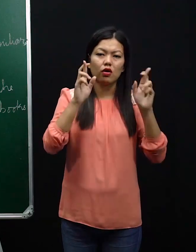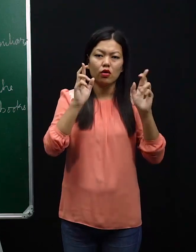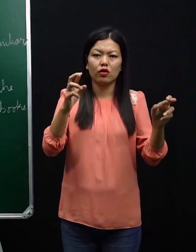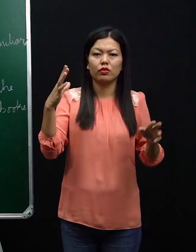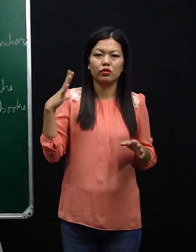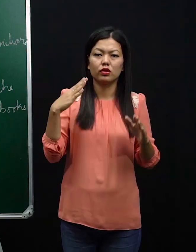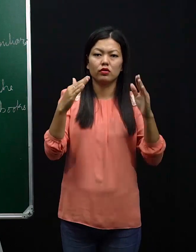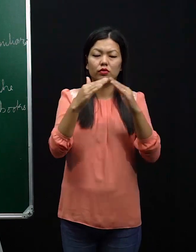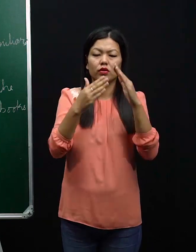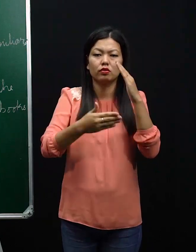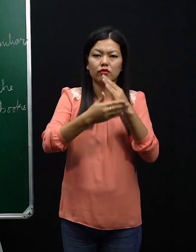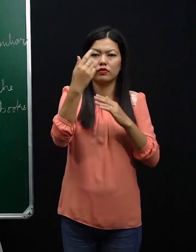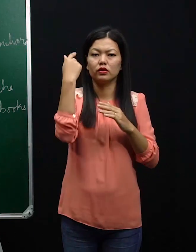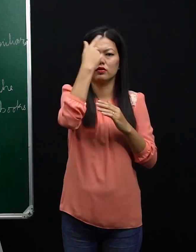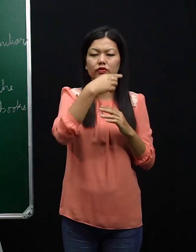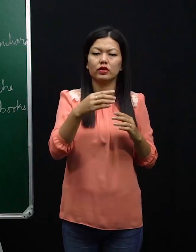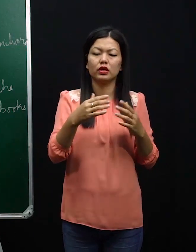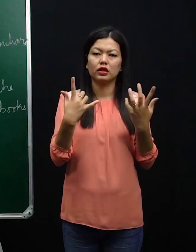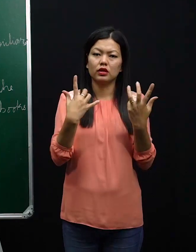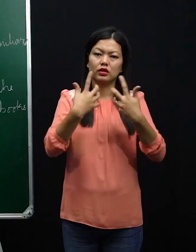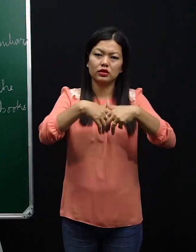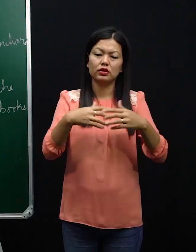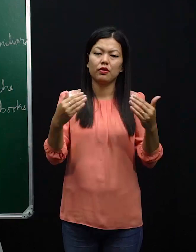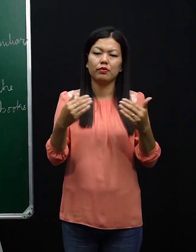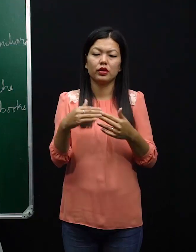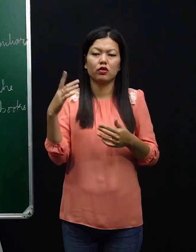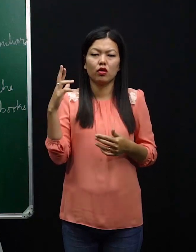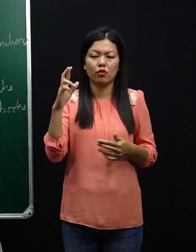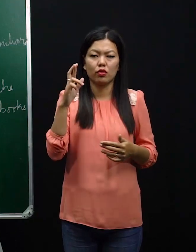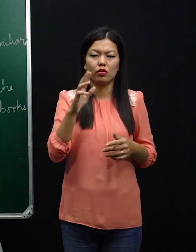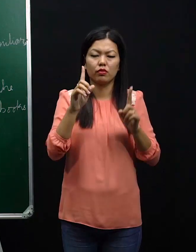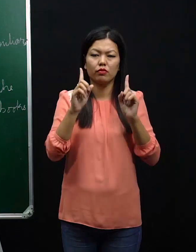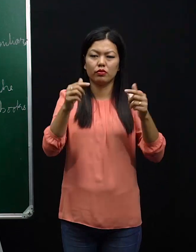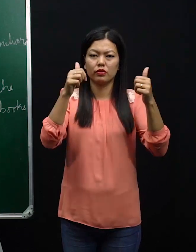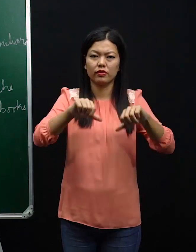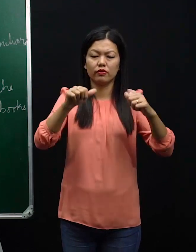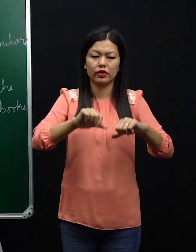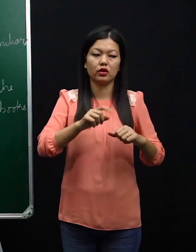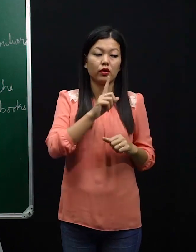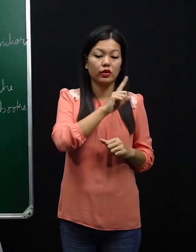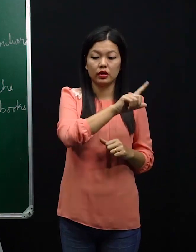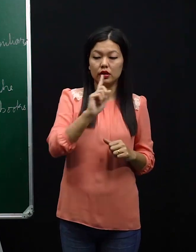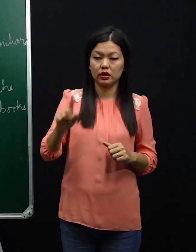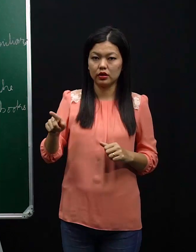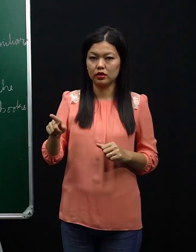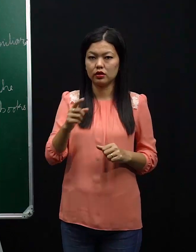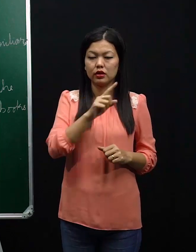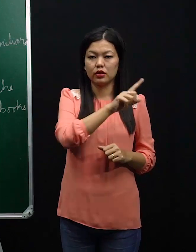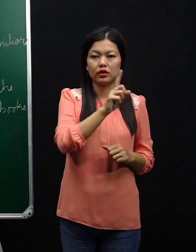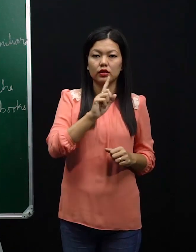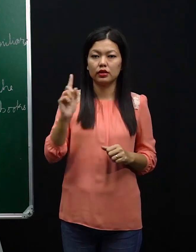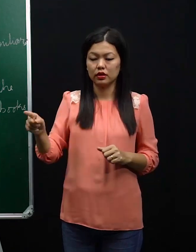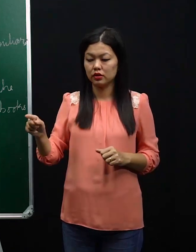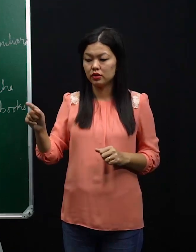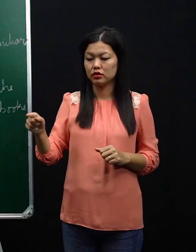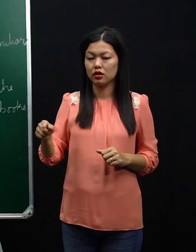face." And in the midst of their conversation, he was also reading the book, and in the meantime they were